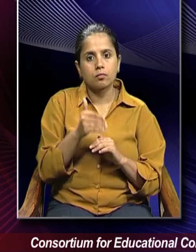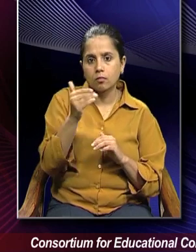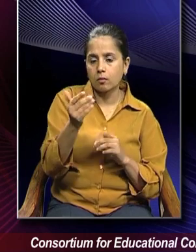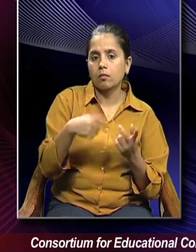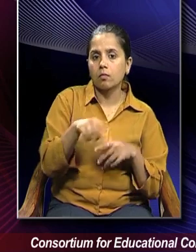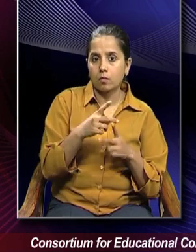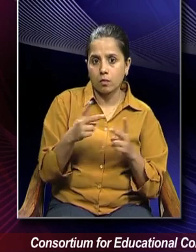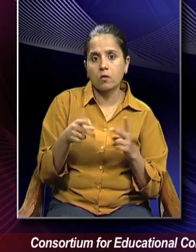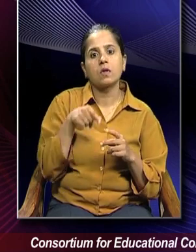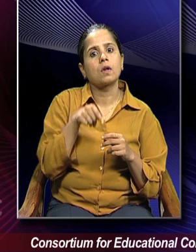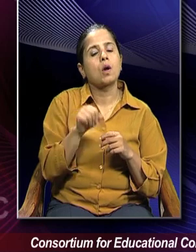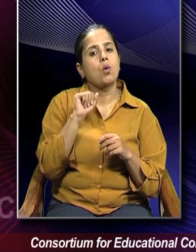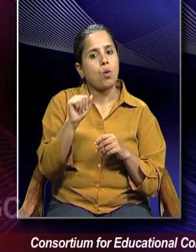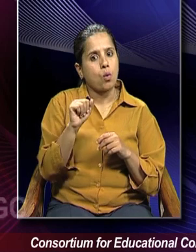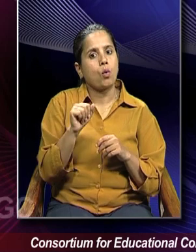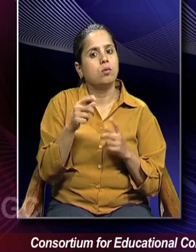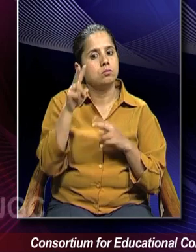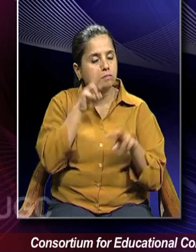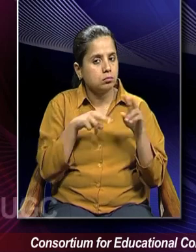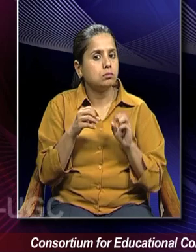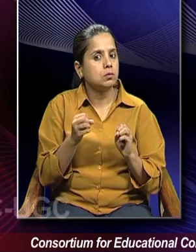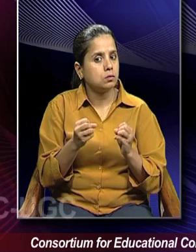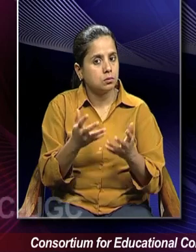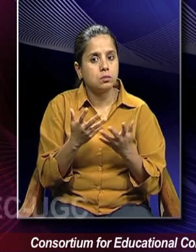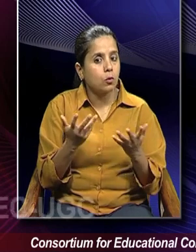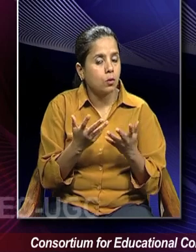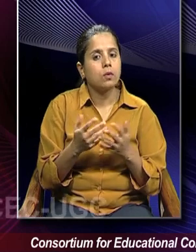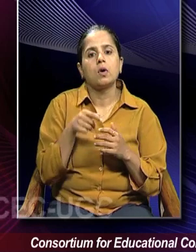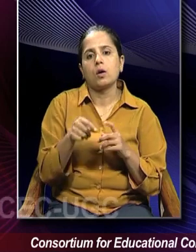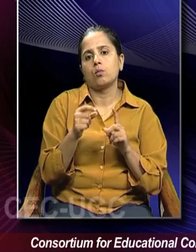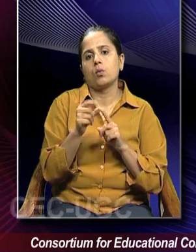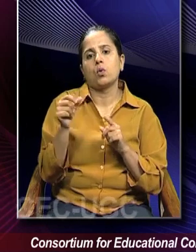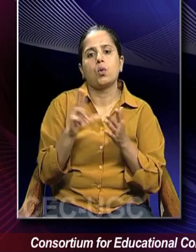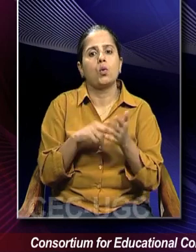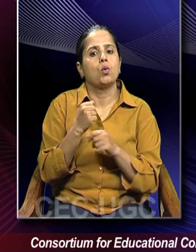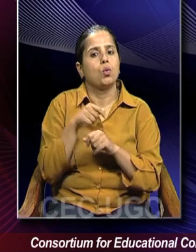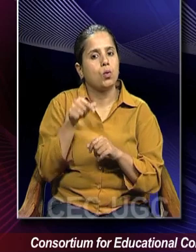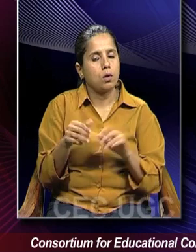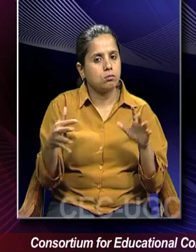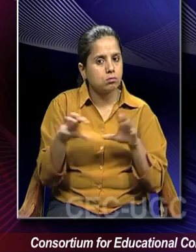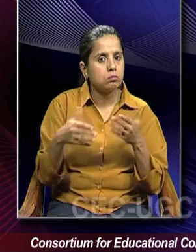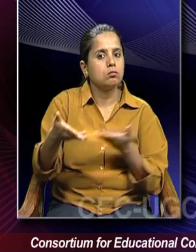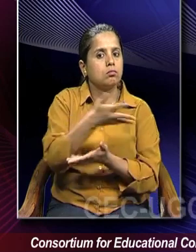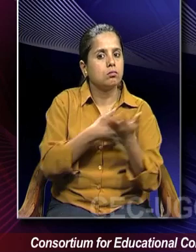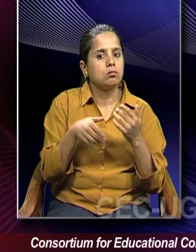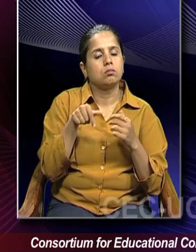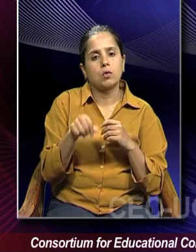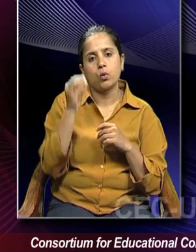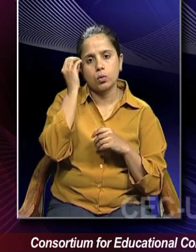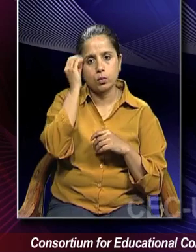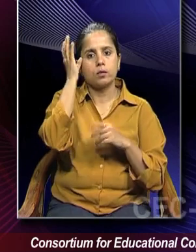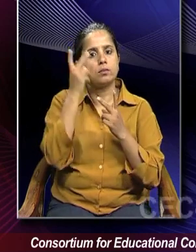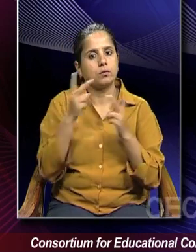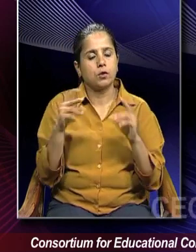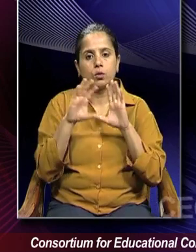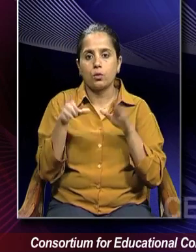intuitional visioning, and that comes from the pooling of collective intuitional wisdom. And